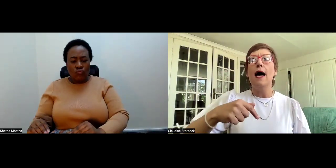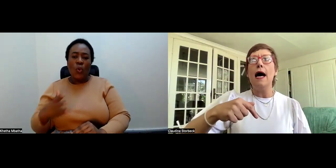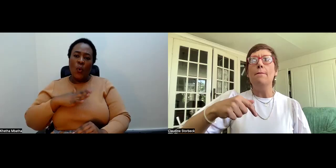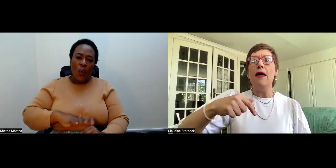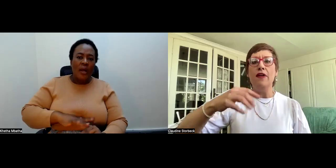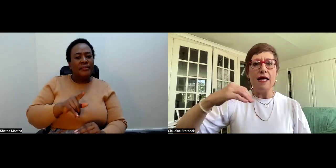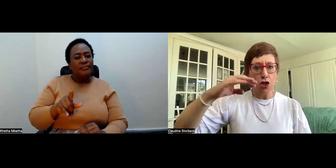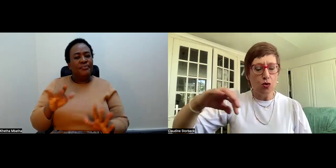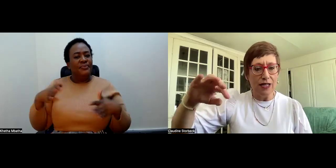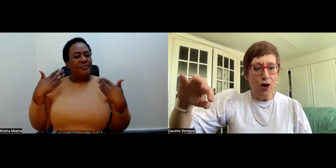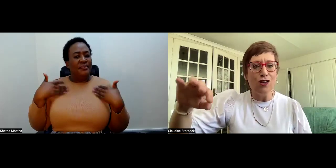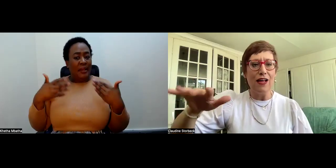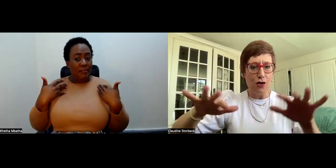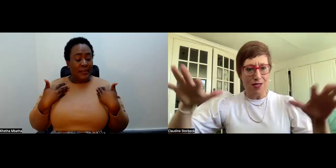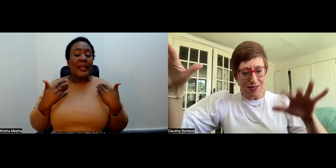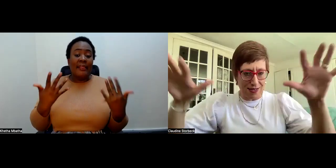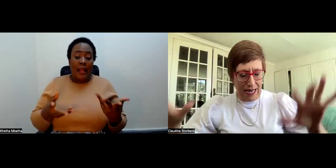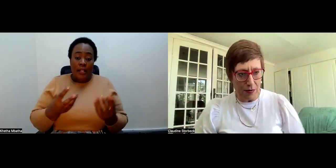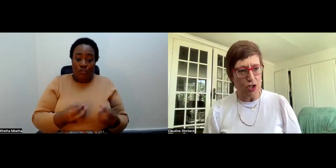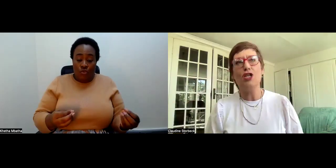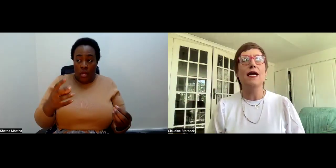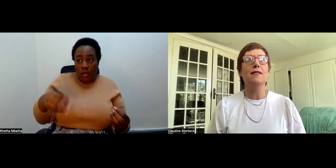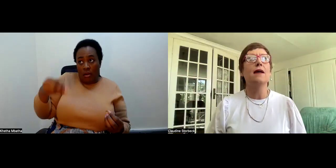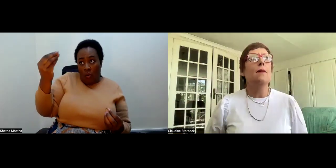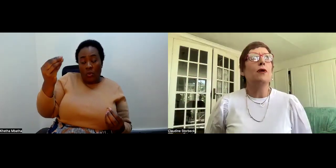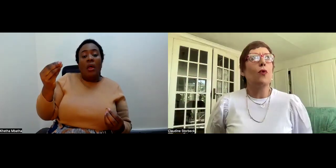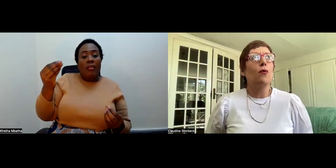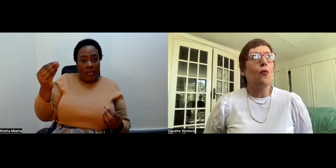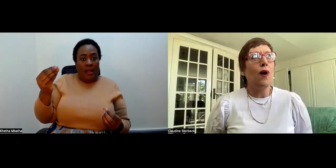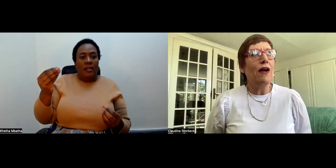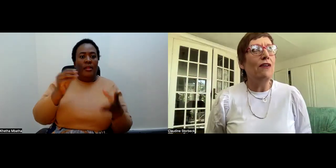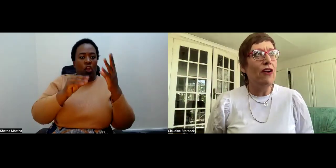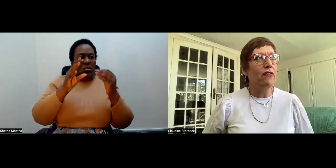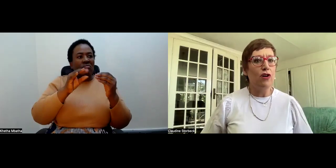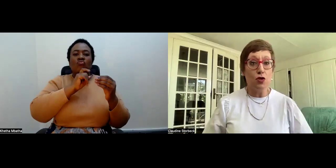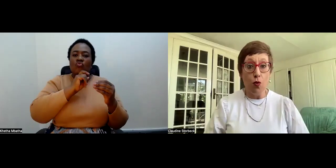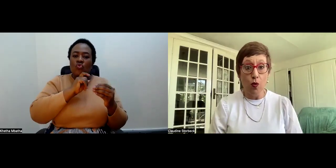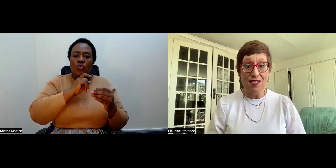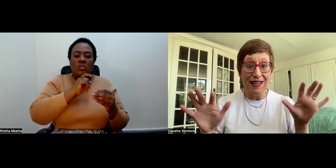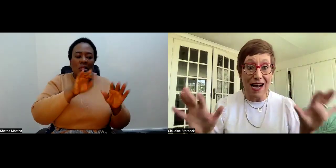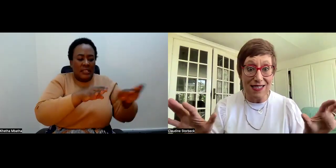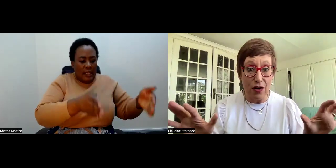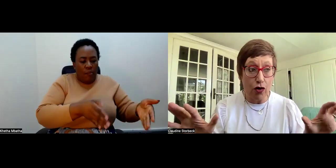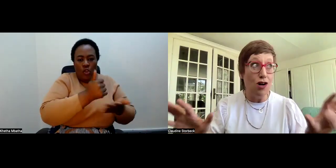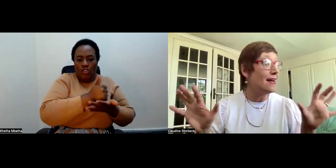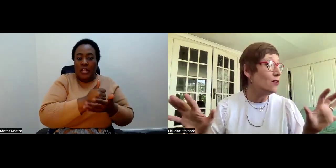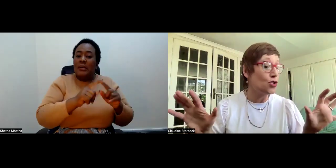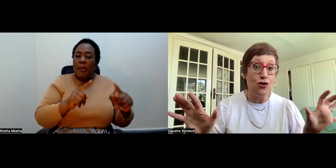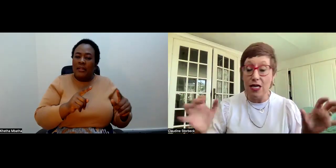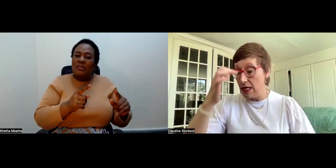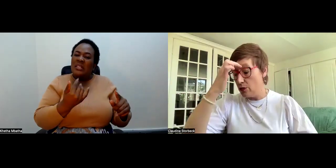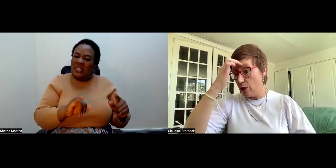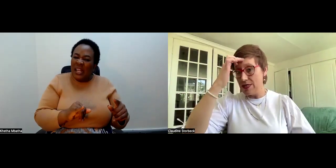joy. And then as the children get older, they learn to sit at tables and chairs. But when they're very, very small, we're sitting outside on the grass,